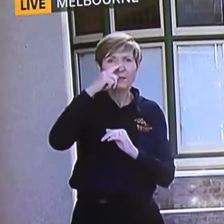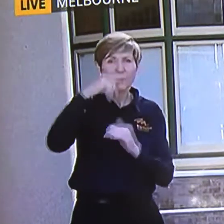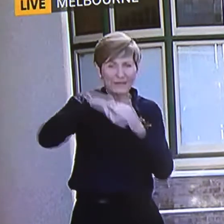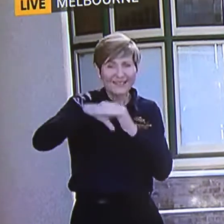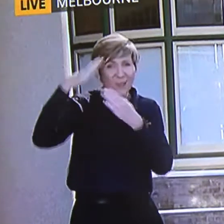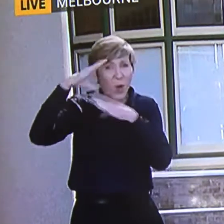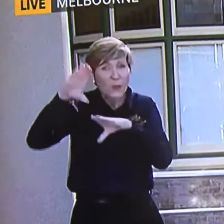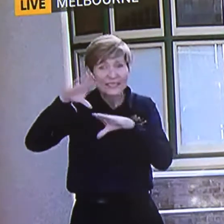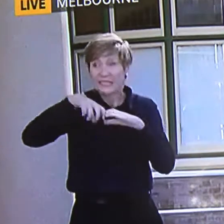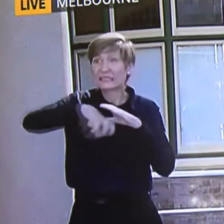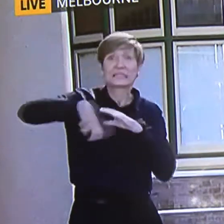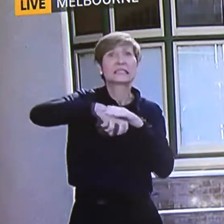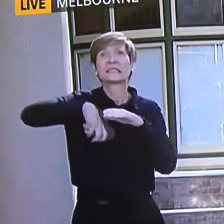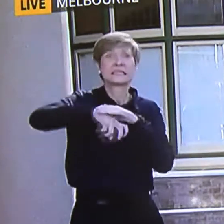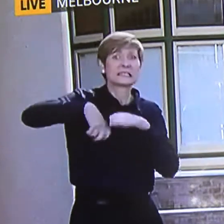that.